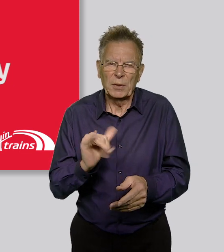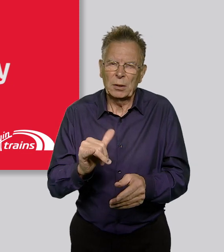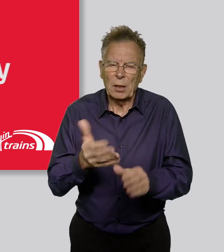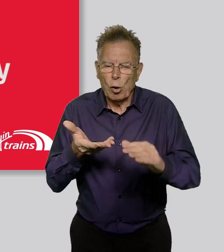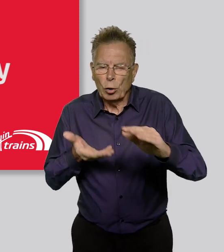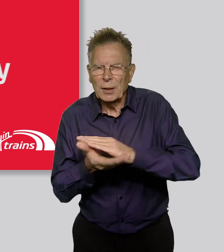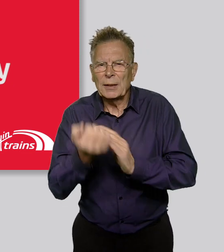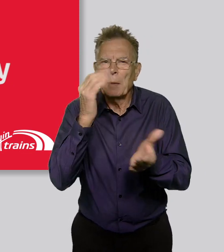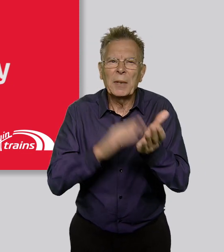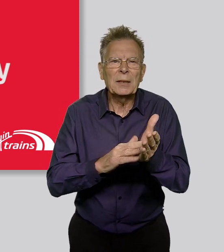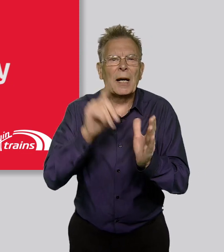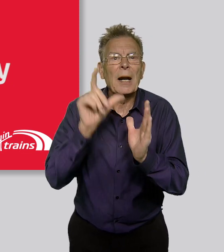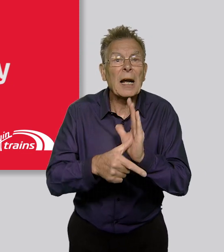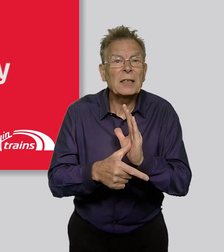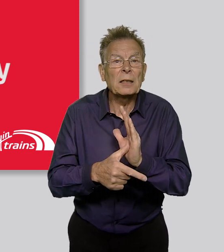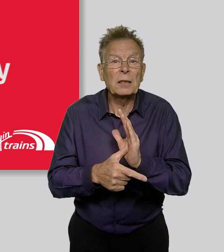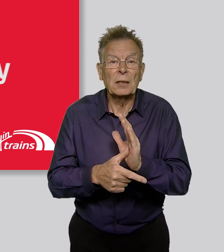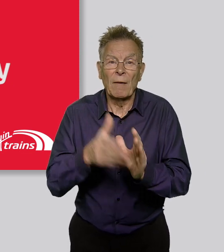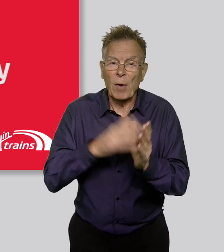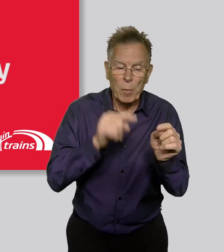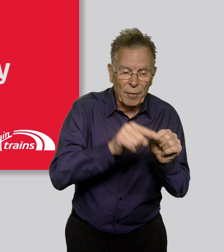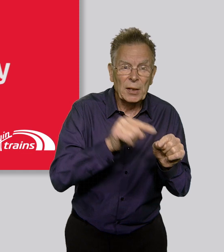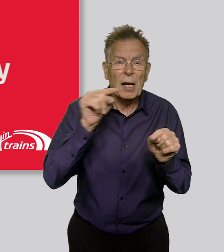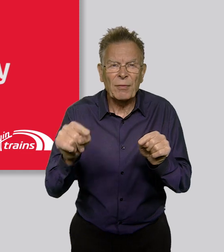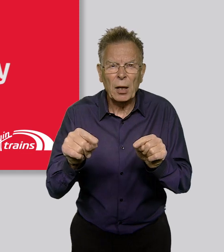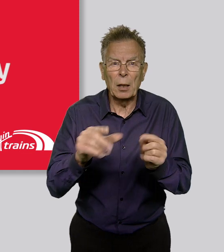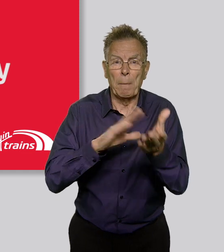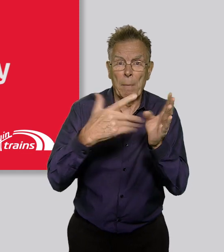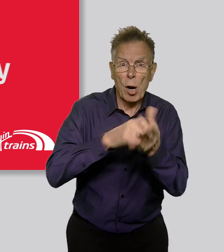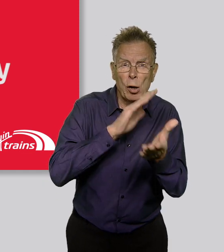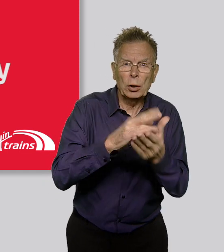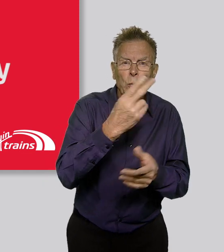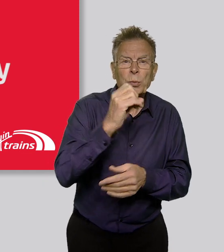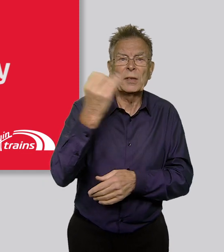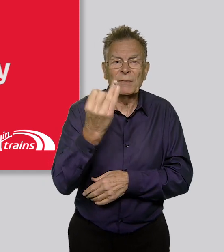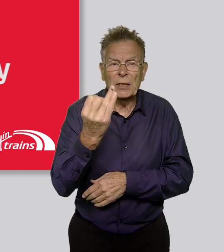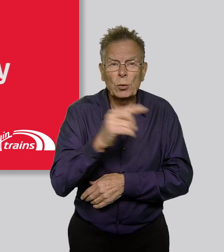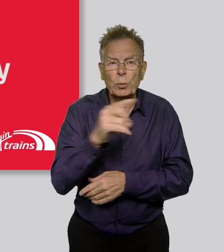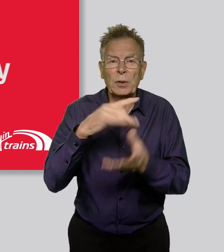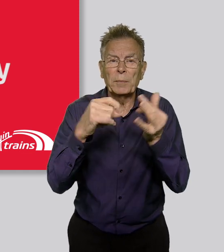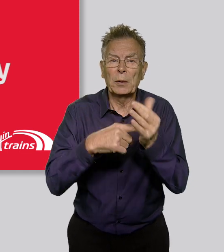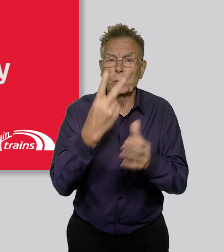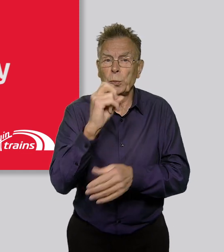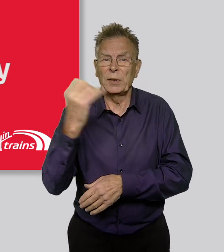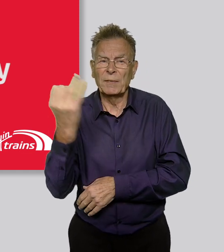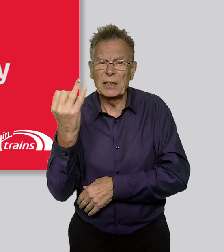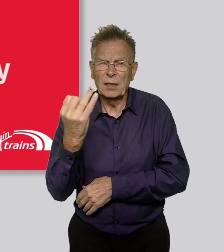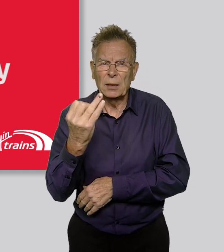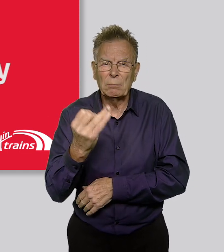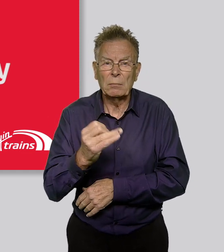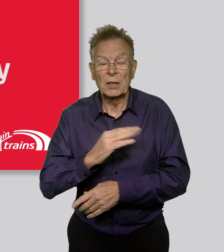less than 10 minutes late at destination for the period March 2017 to September